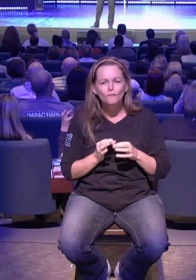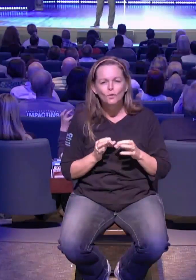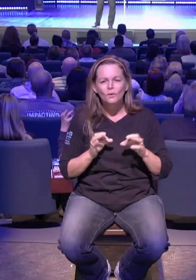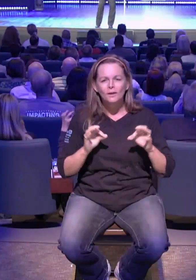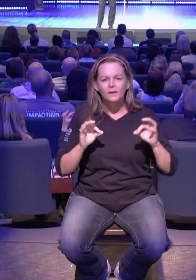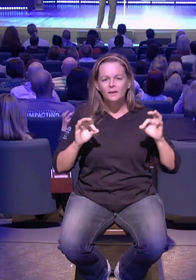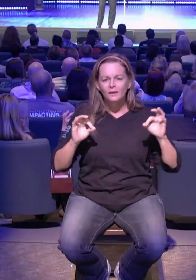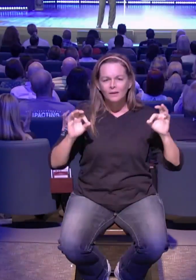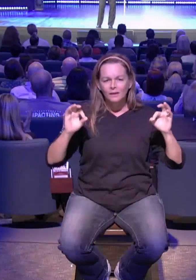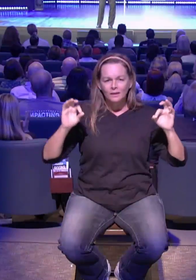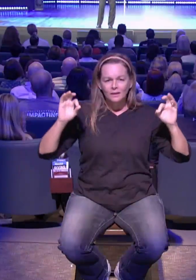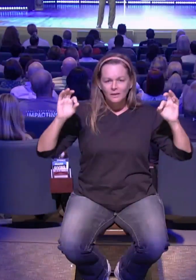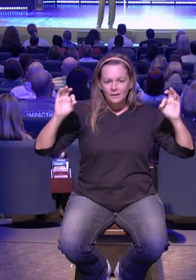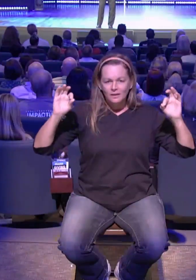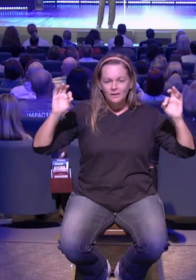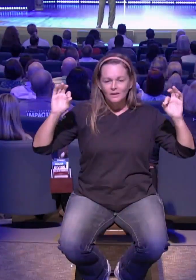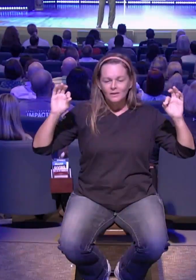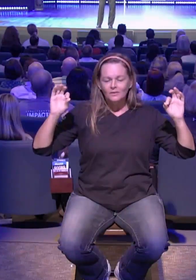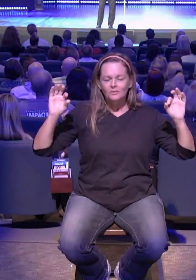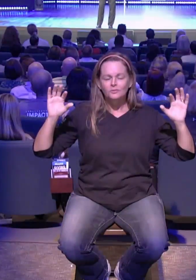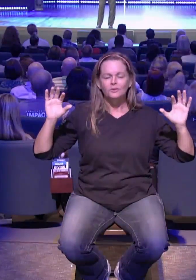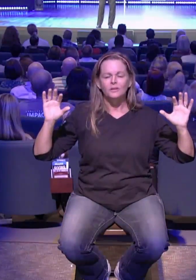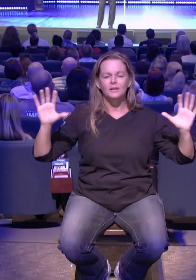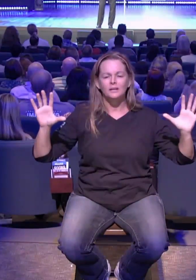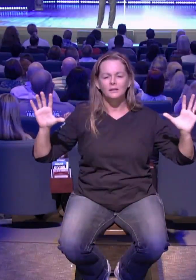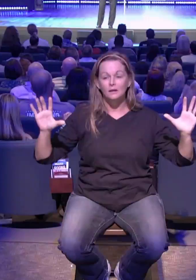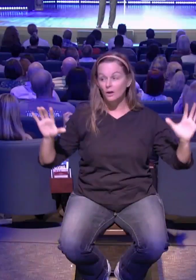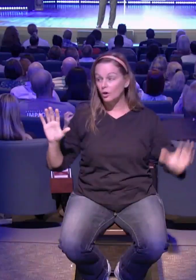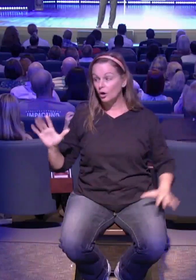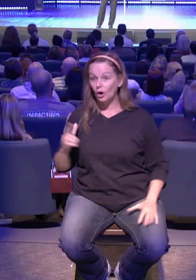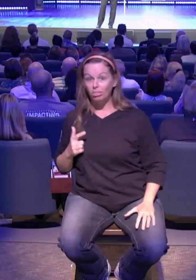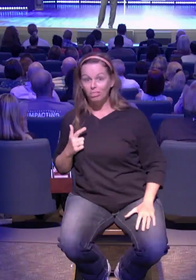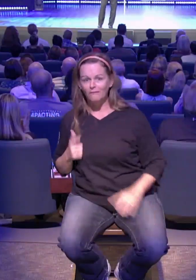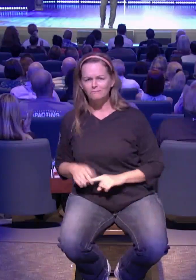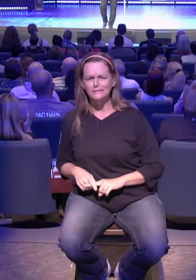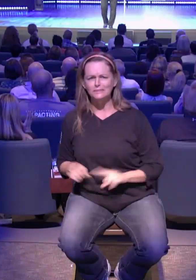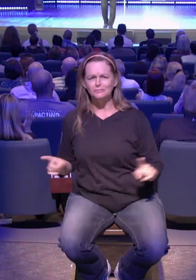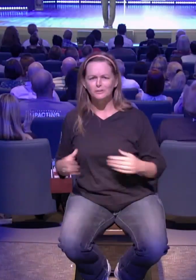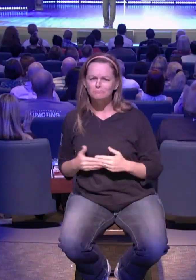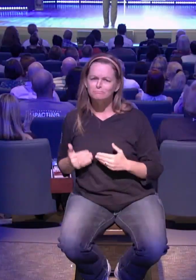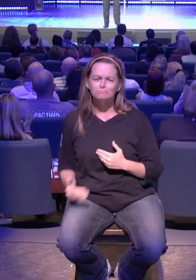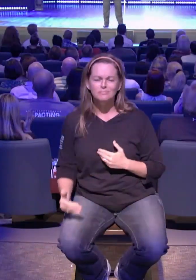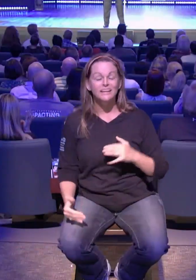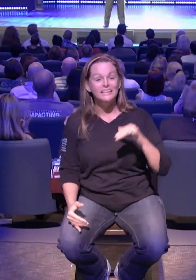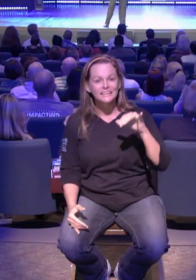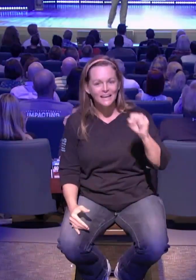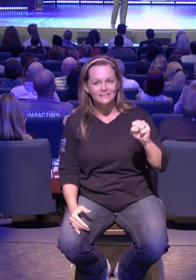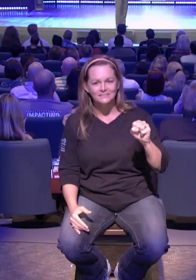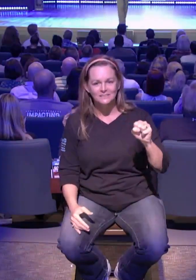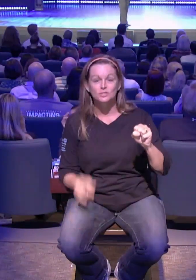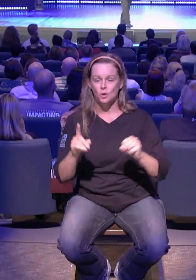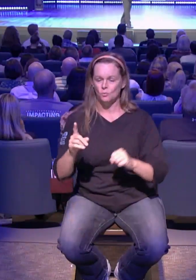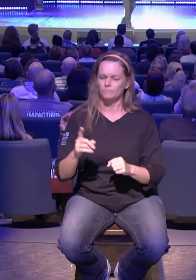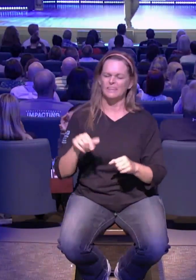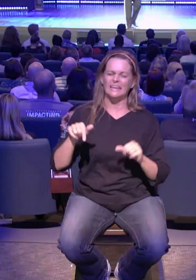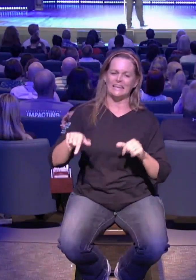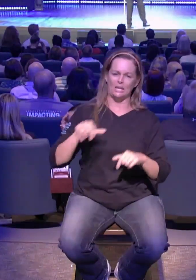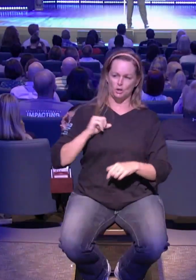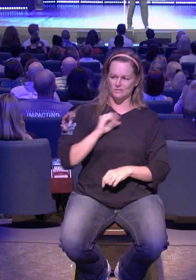We're seeing lives transformed every week. One of the things I love about our staff meetings at Christ Fellowship, every Wednesday morning we have a staff meeting